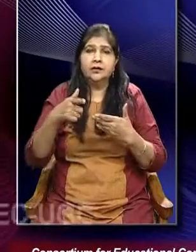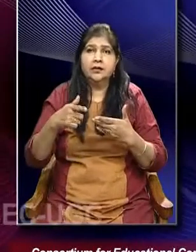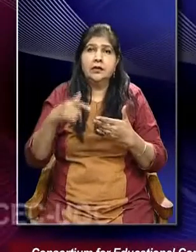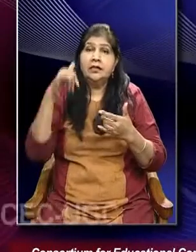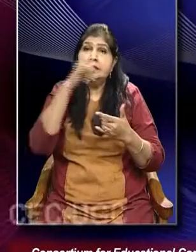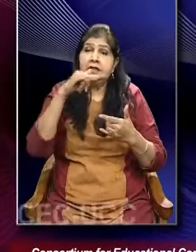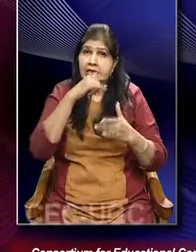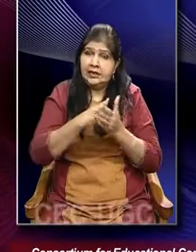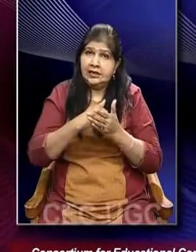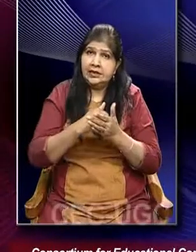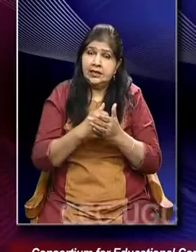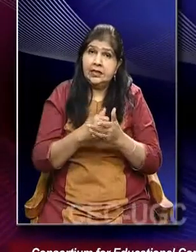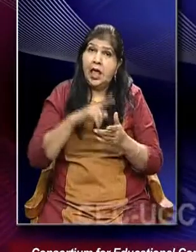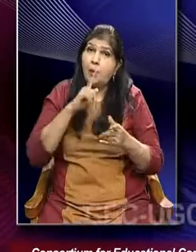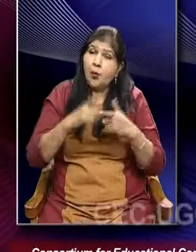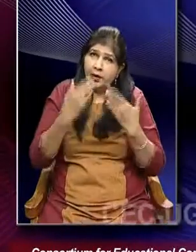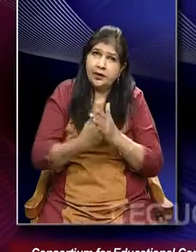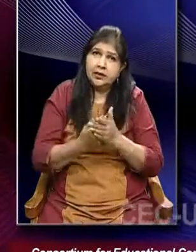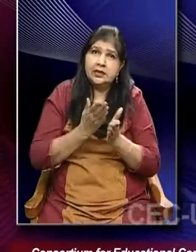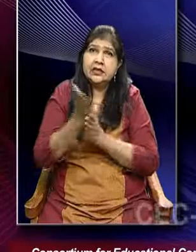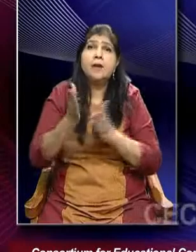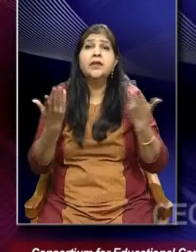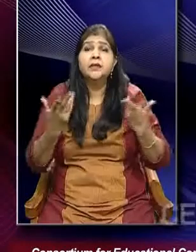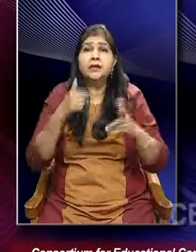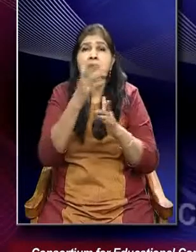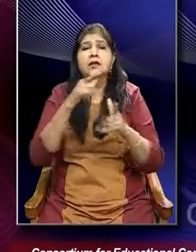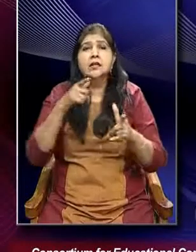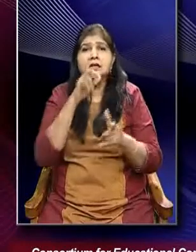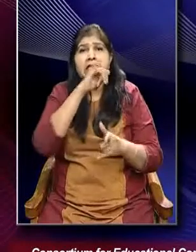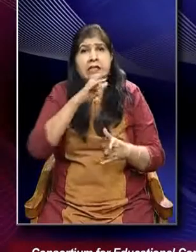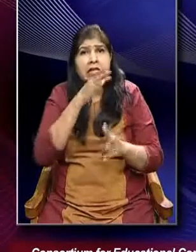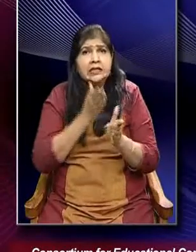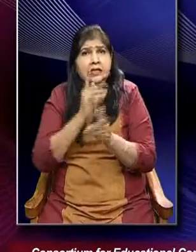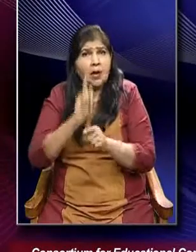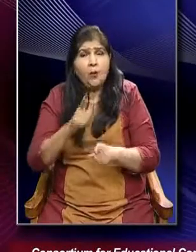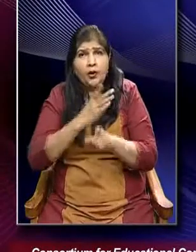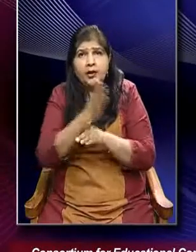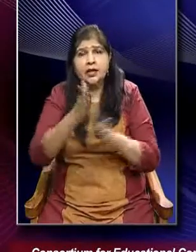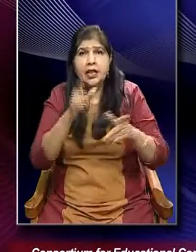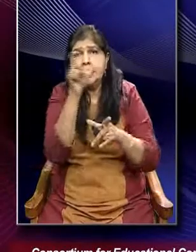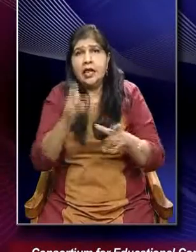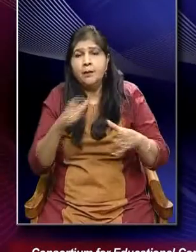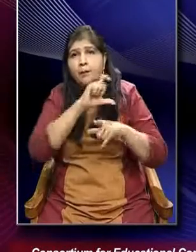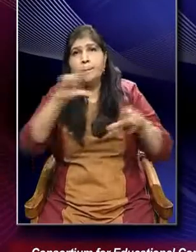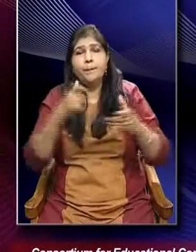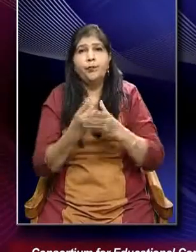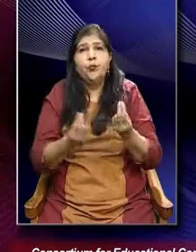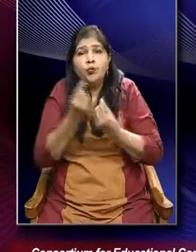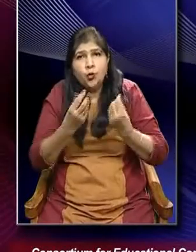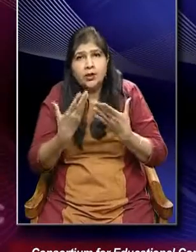6 important dimensions of globalization, namely